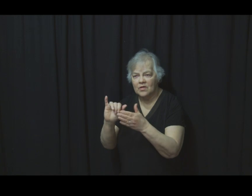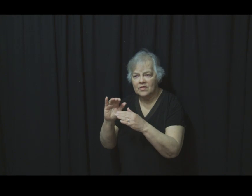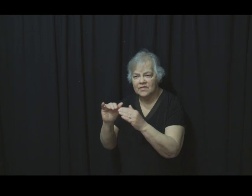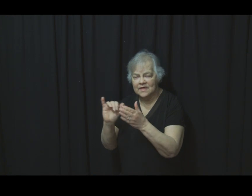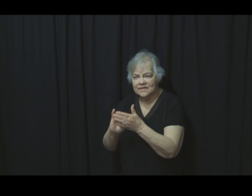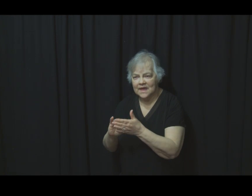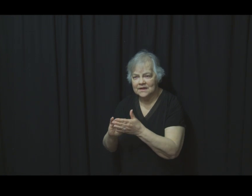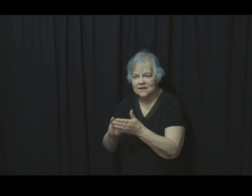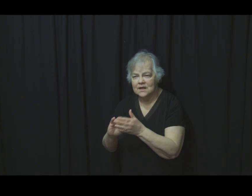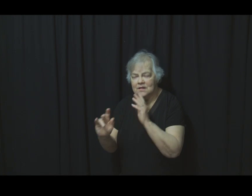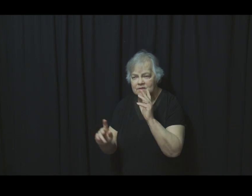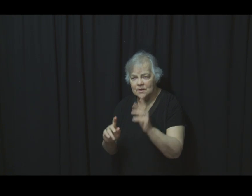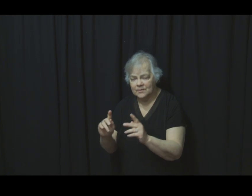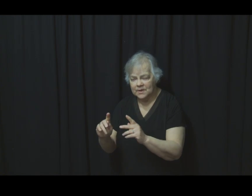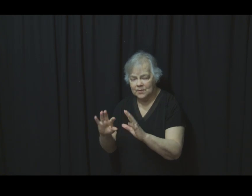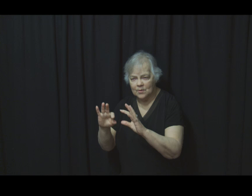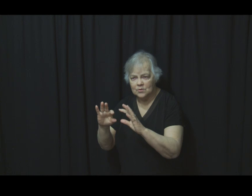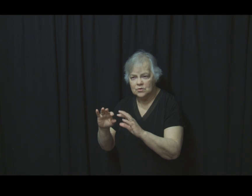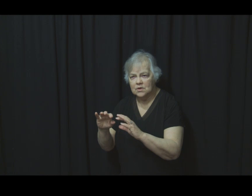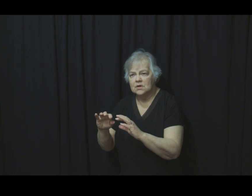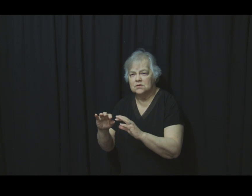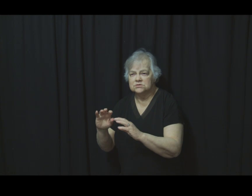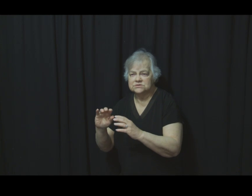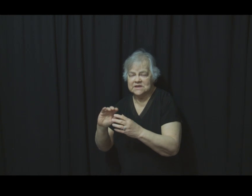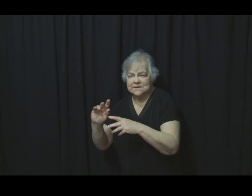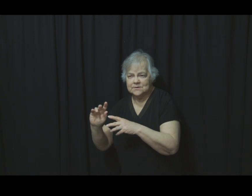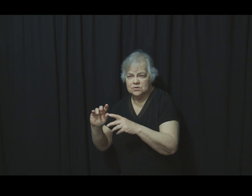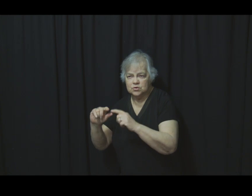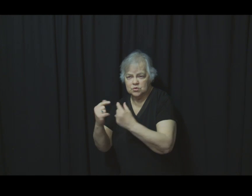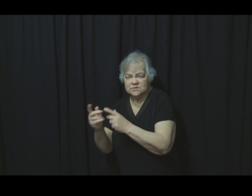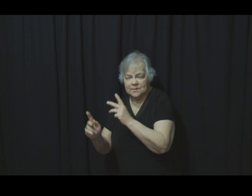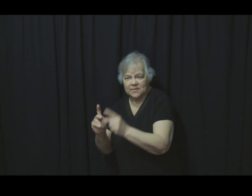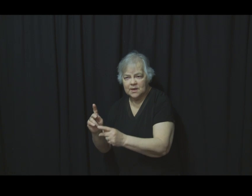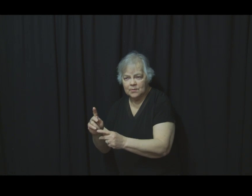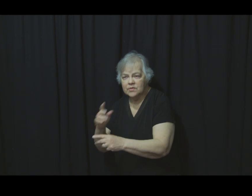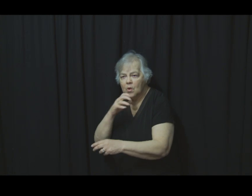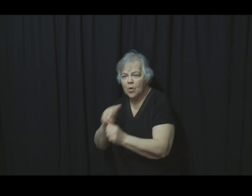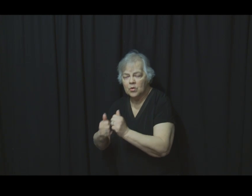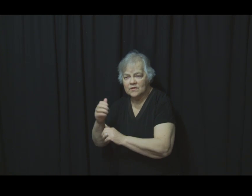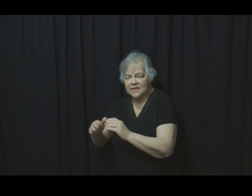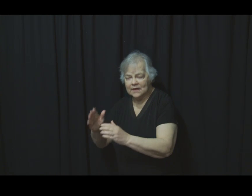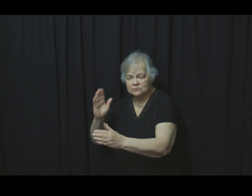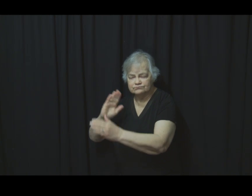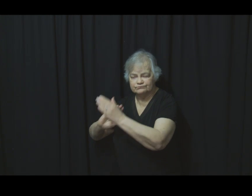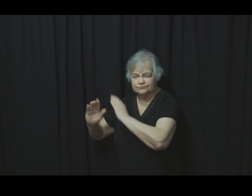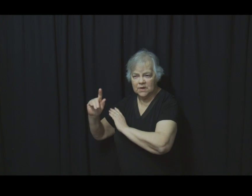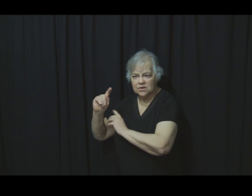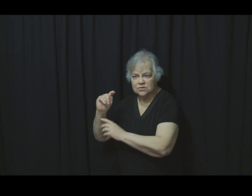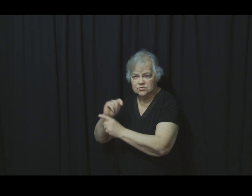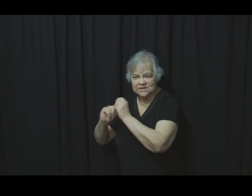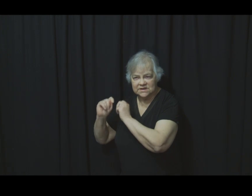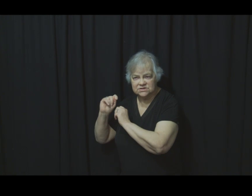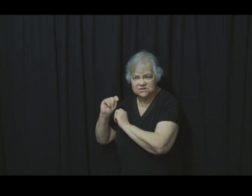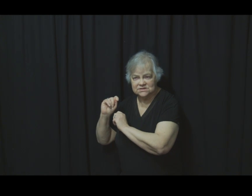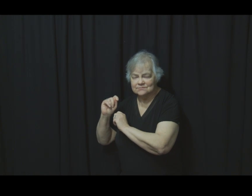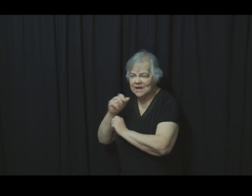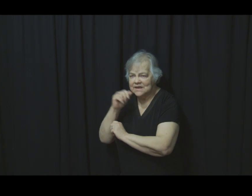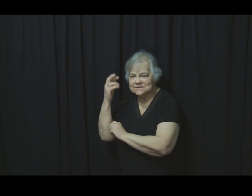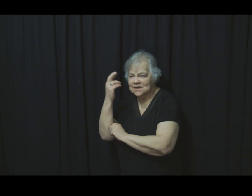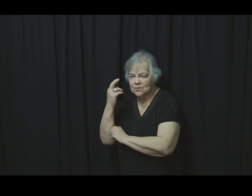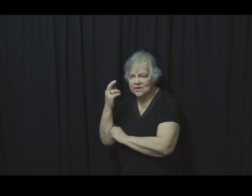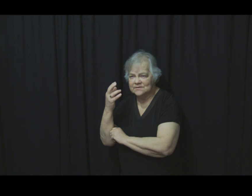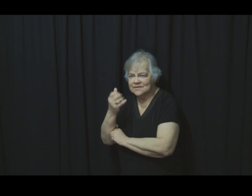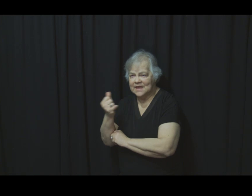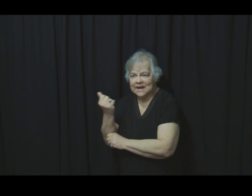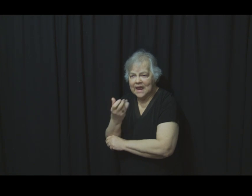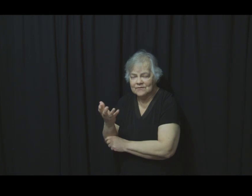human populations that are far older than that, with traditions that go back farther than that. And it's just not reasonable to me that